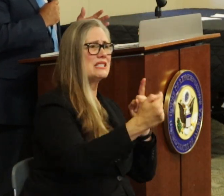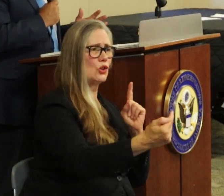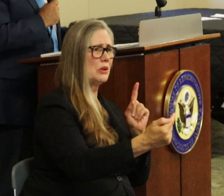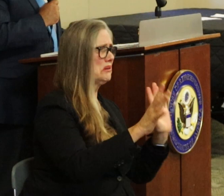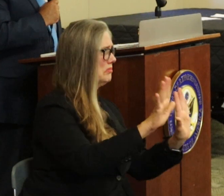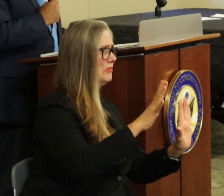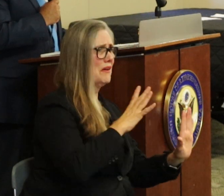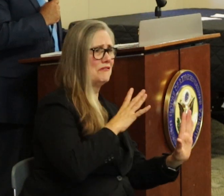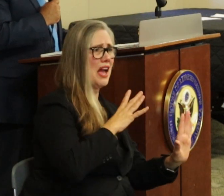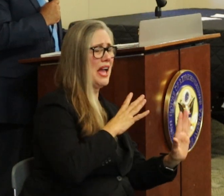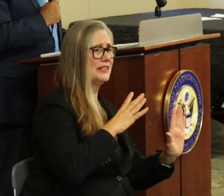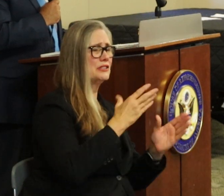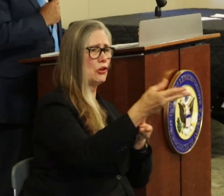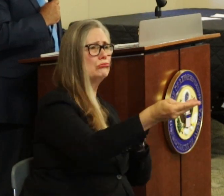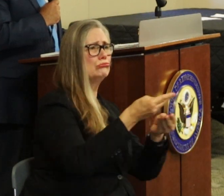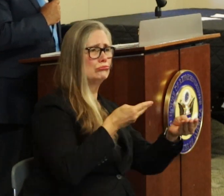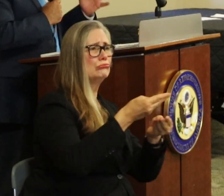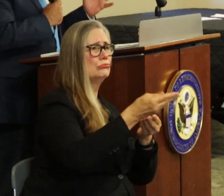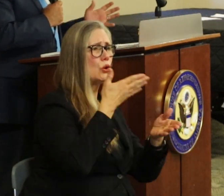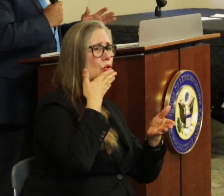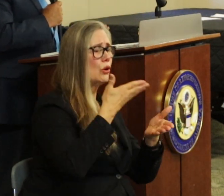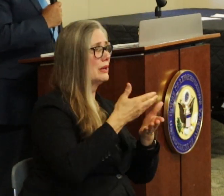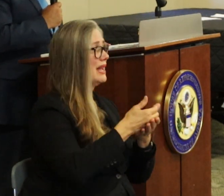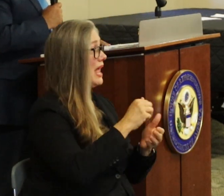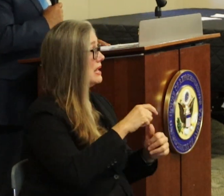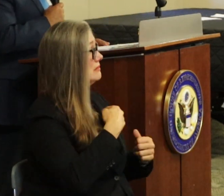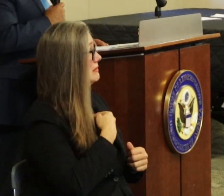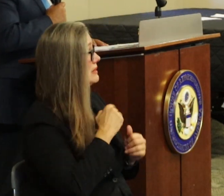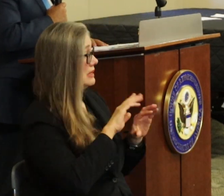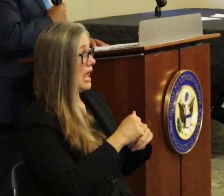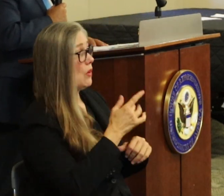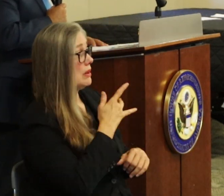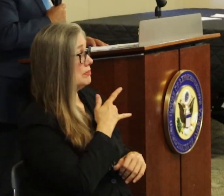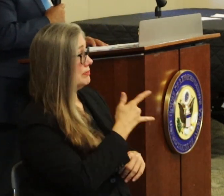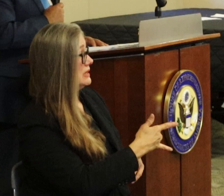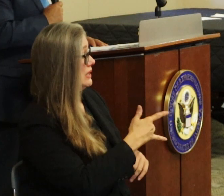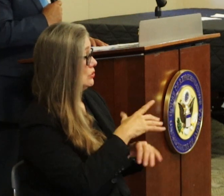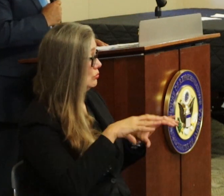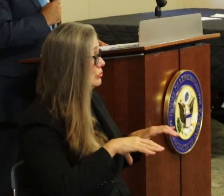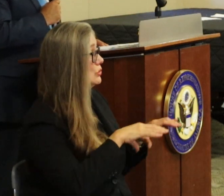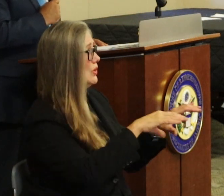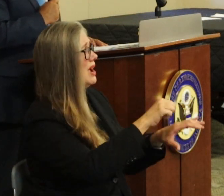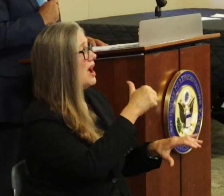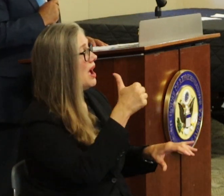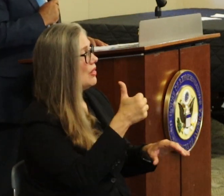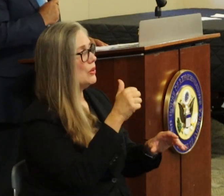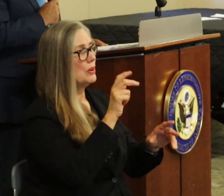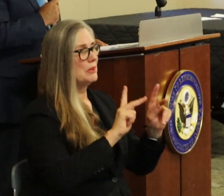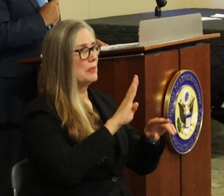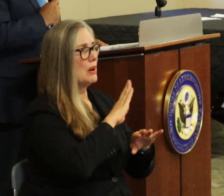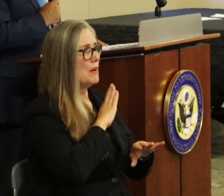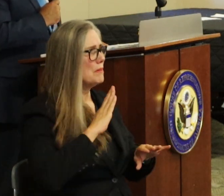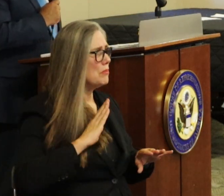tried to live that way. I had other colleagues on the board that we differed politically, but we always maintained